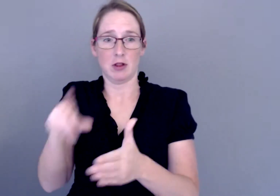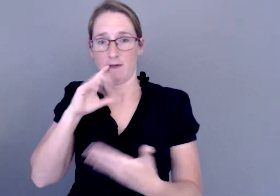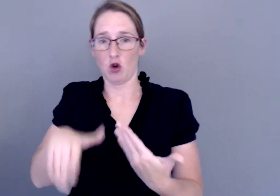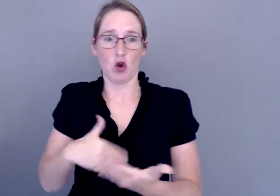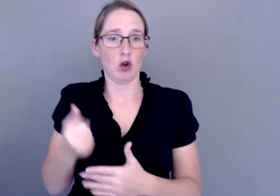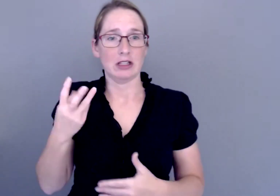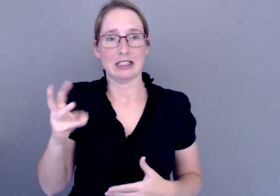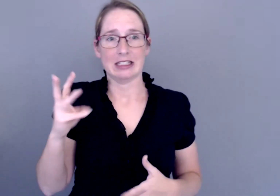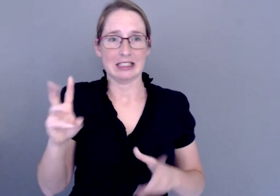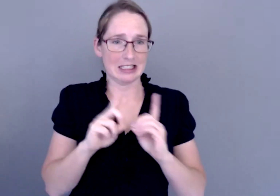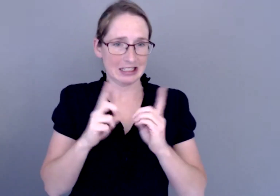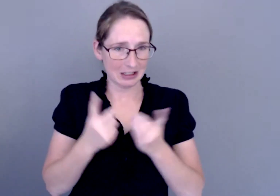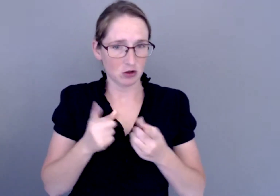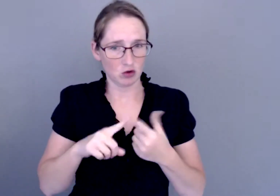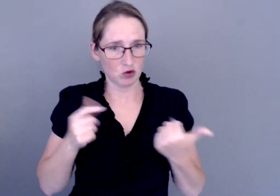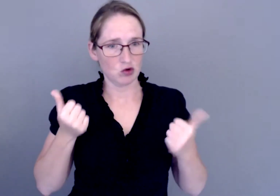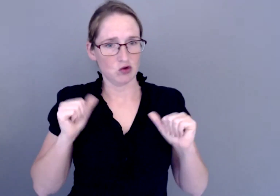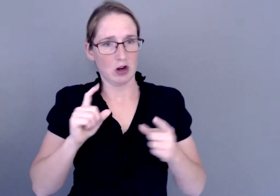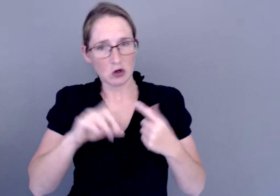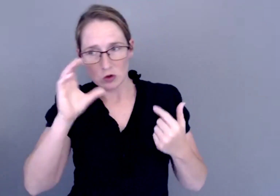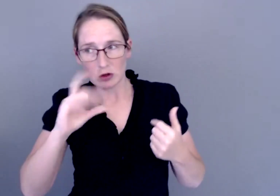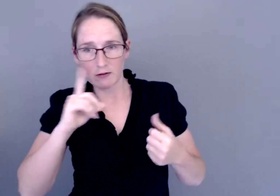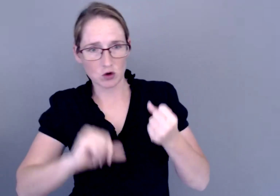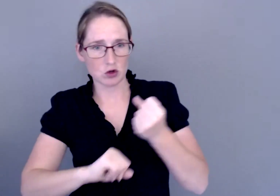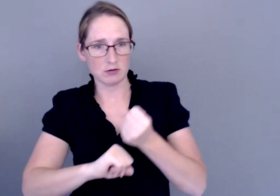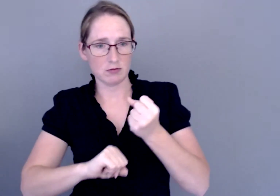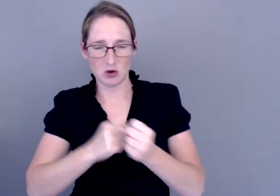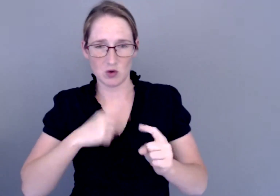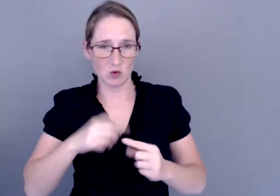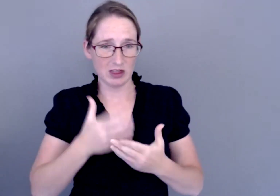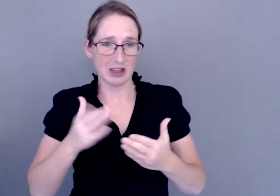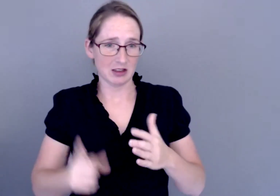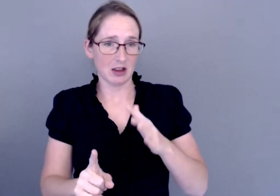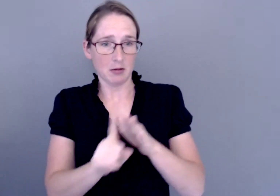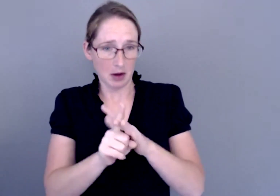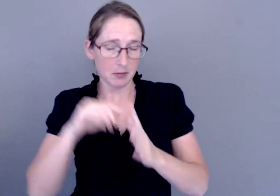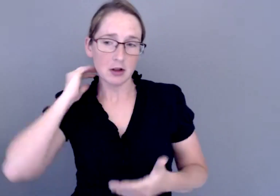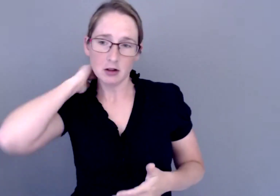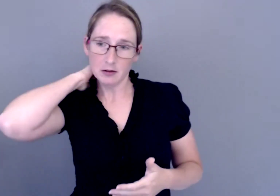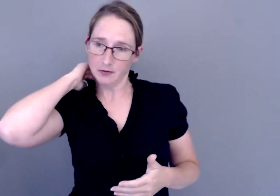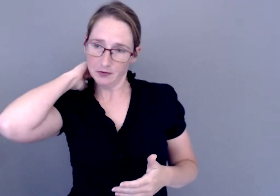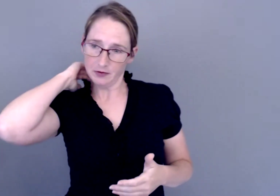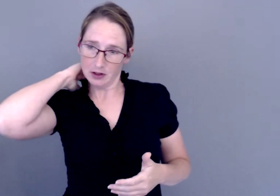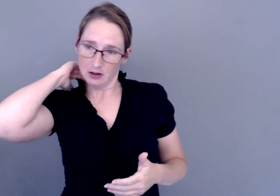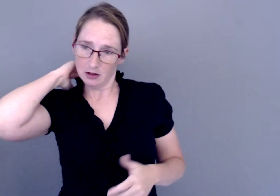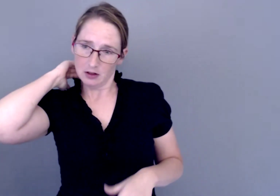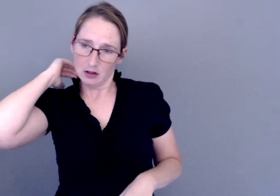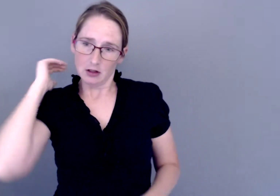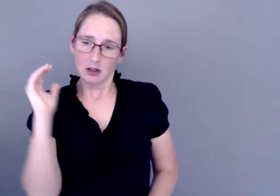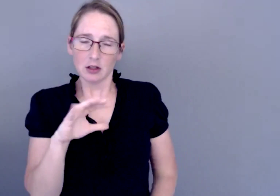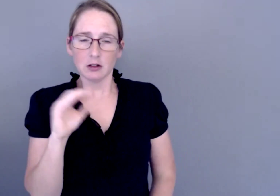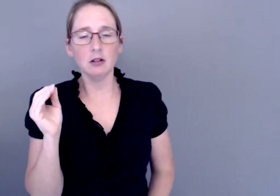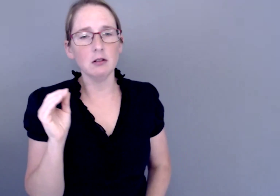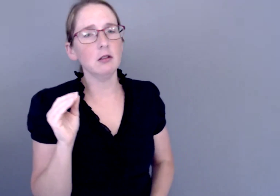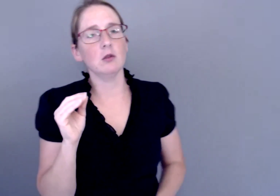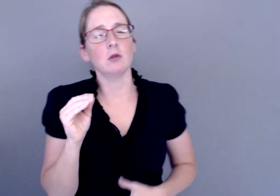16 districts to try and seek support when things come up in their facilities. And